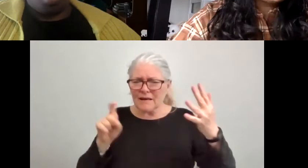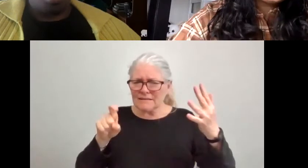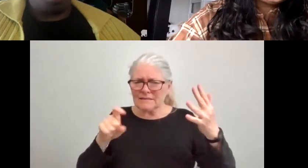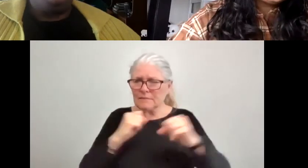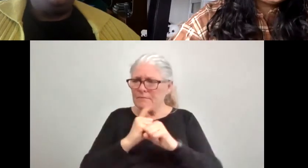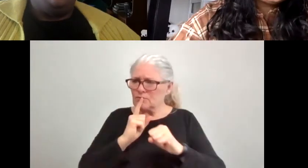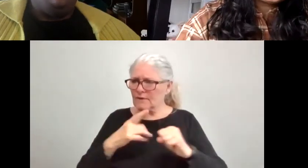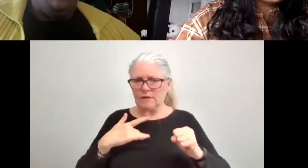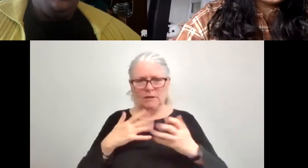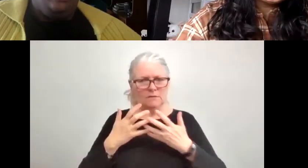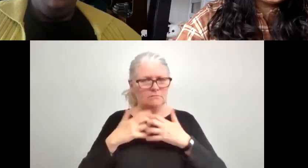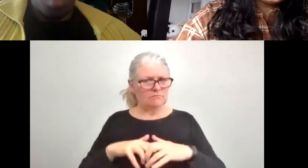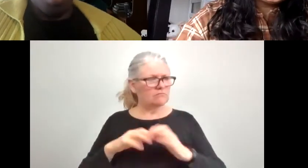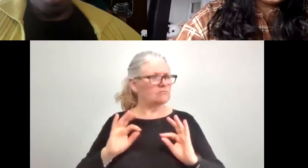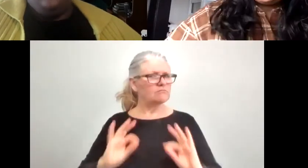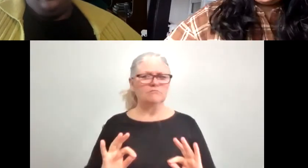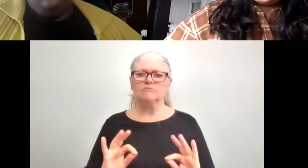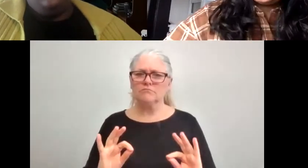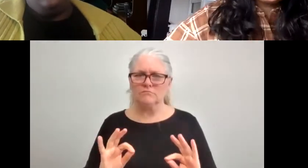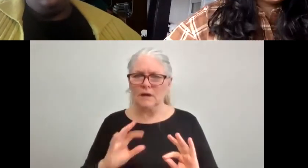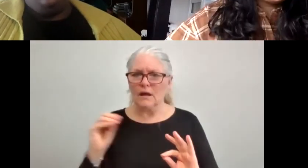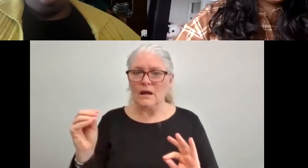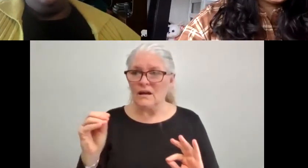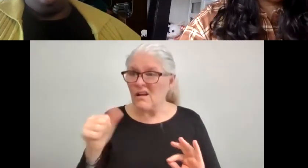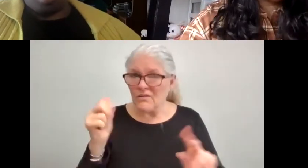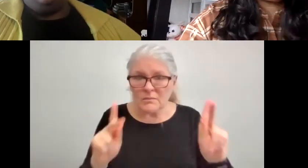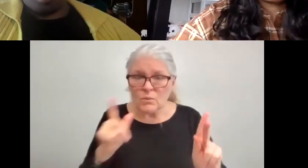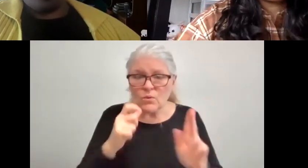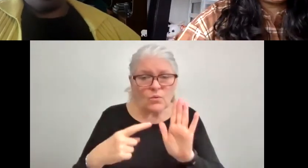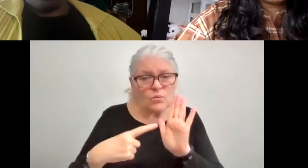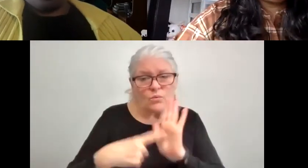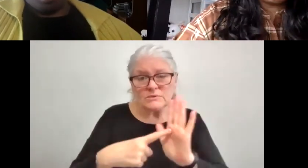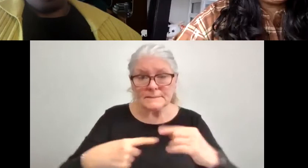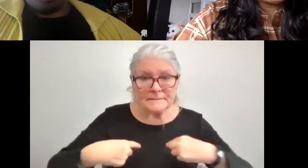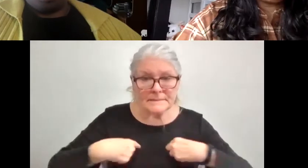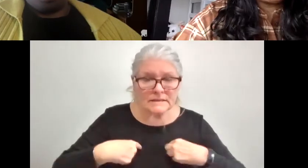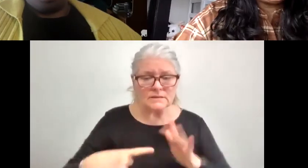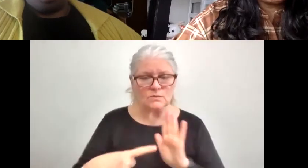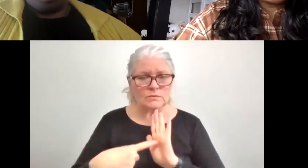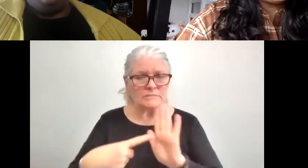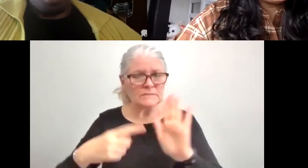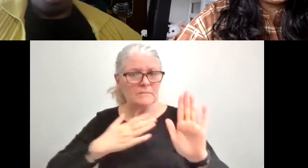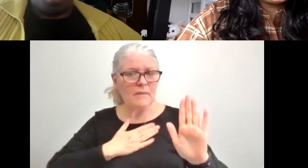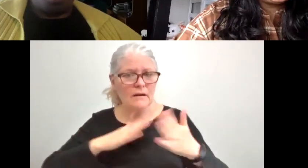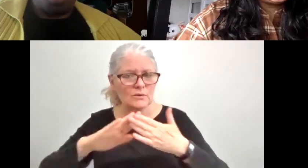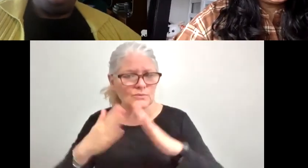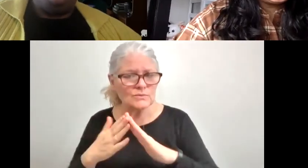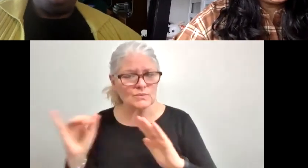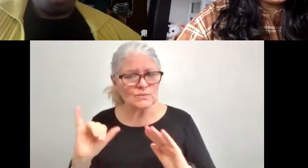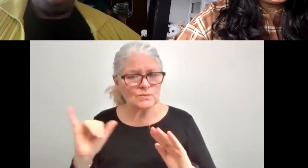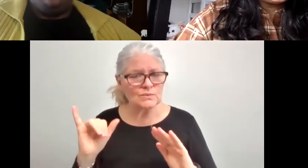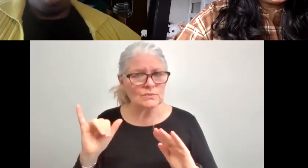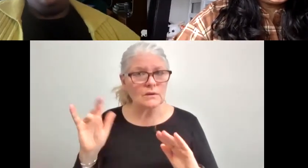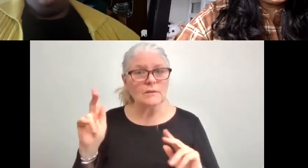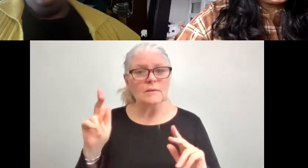place. And also having people that represent me and my communities is incredibly important. not just, I think a lot of people think of